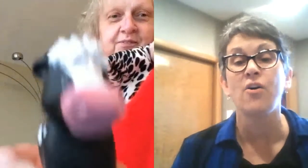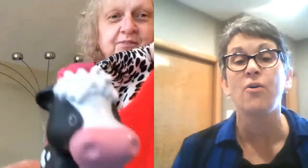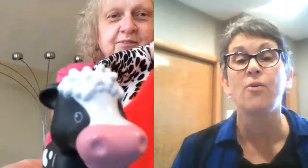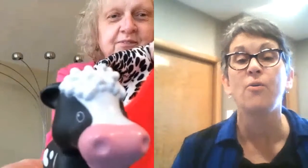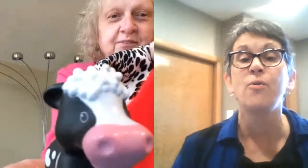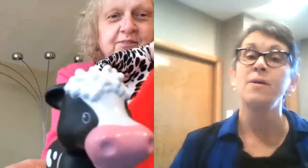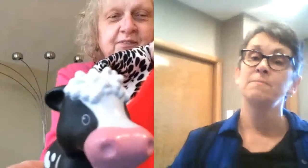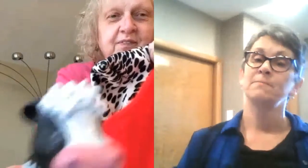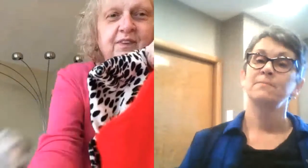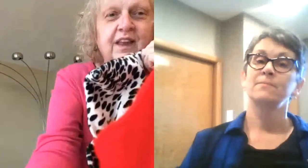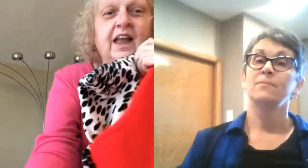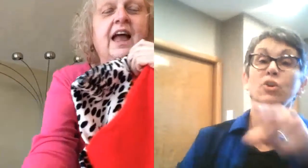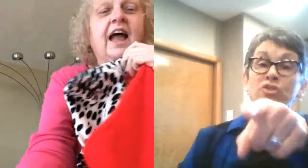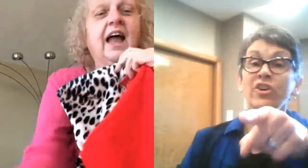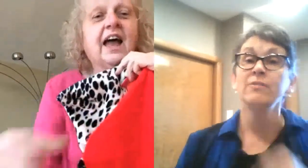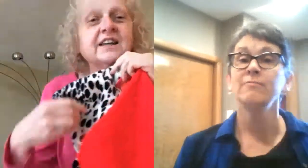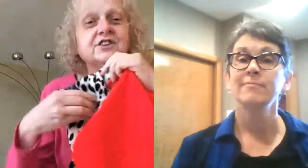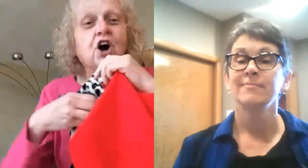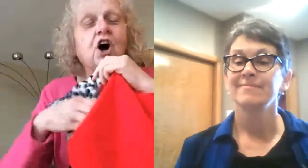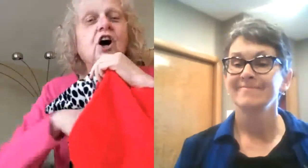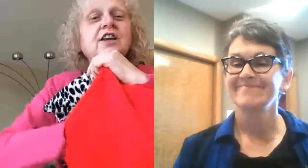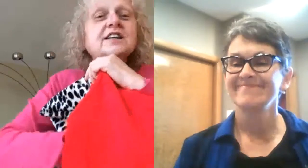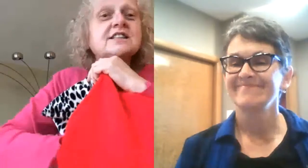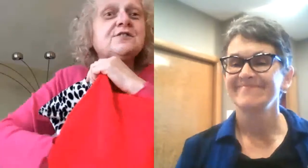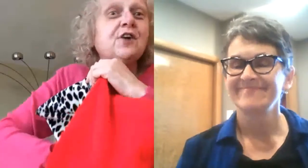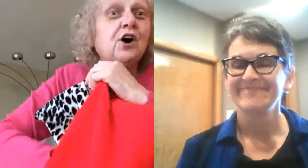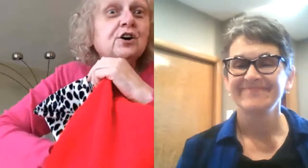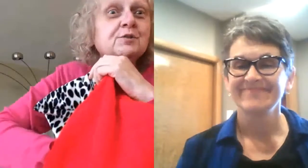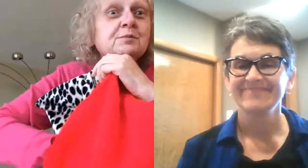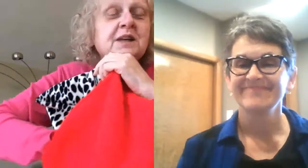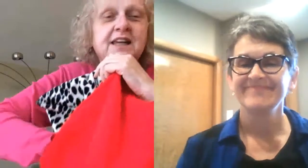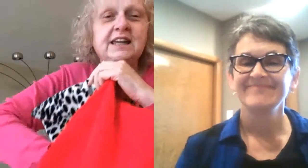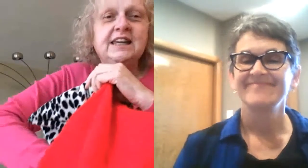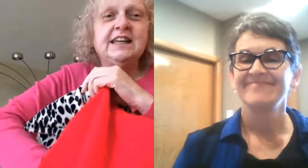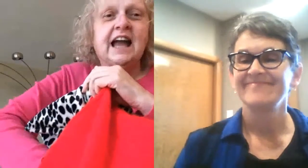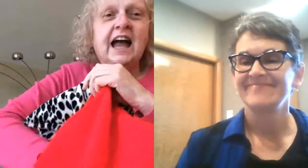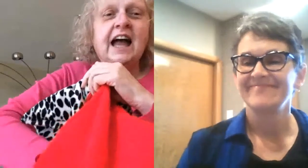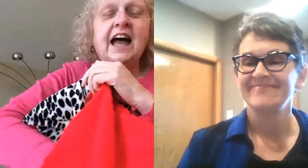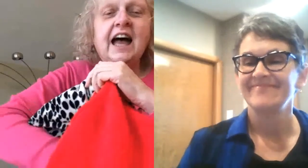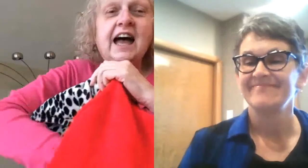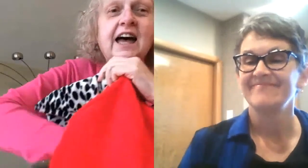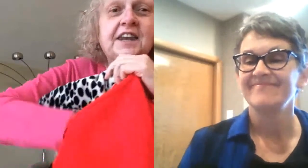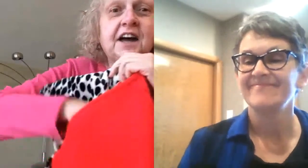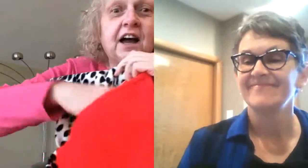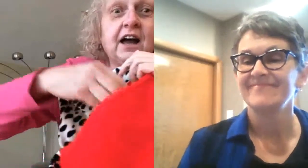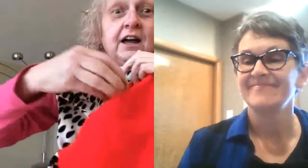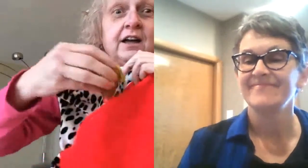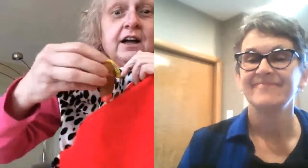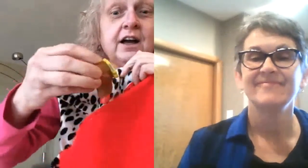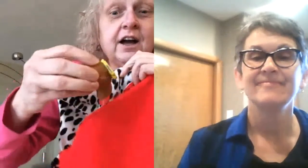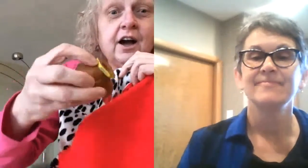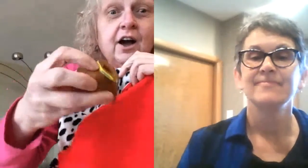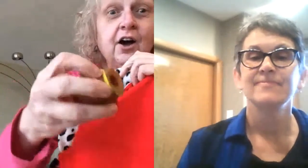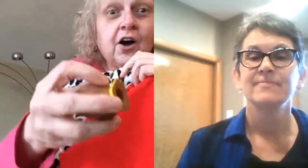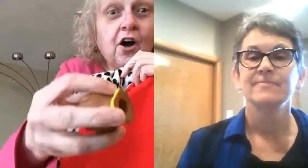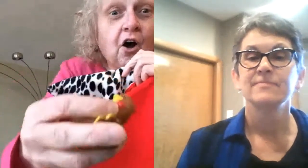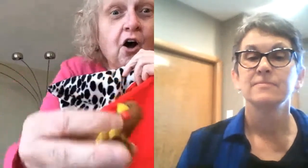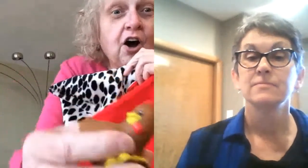E-I-E-I-O. Your turn. And on his farm he had a